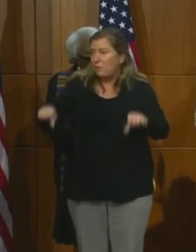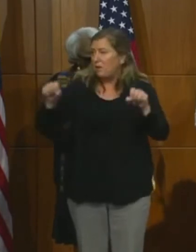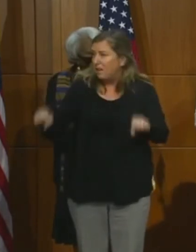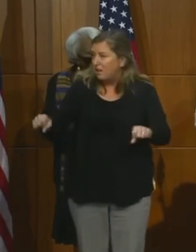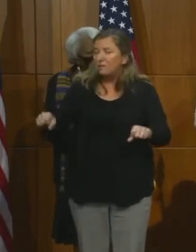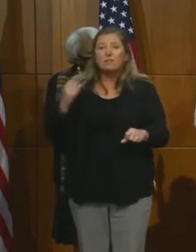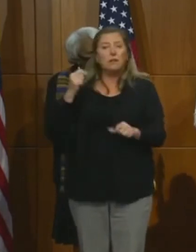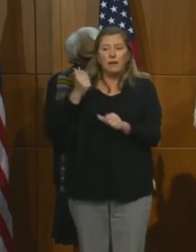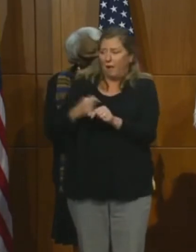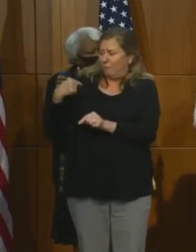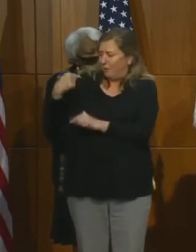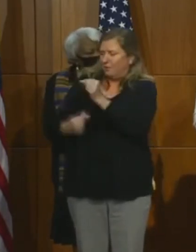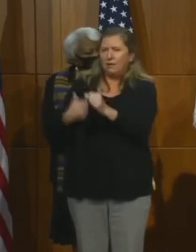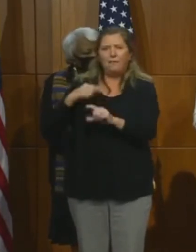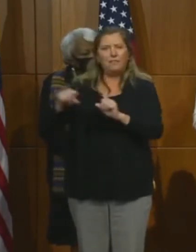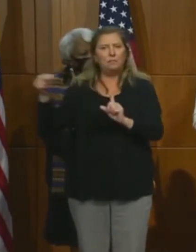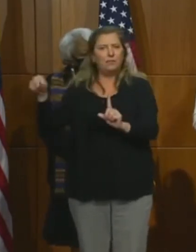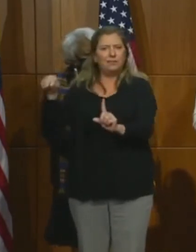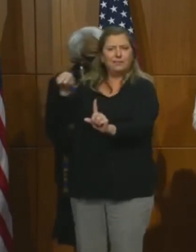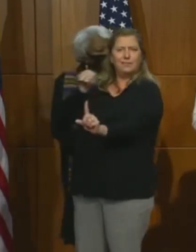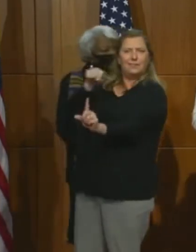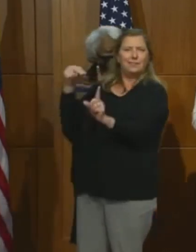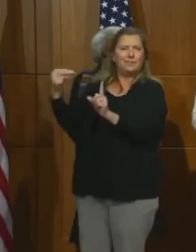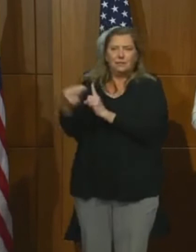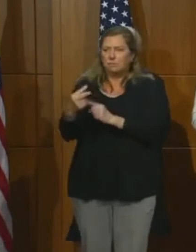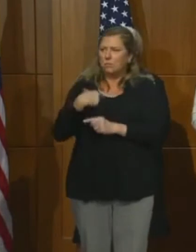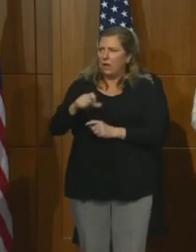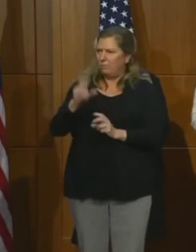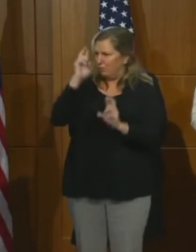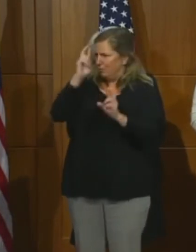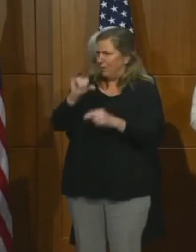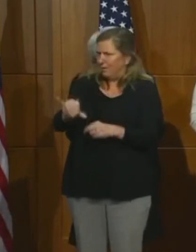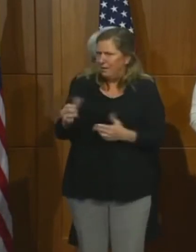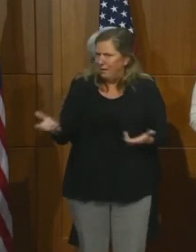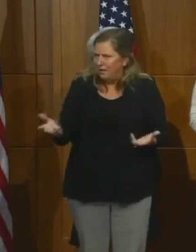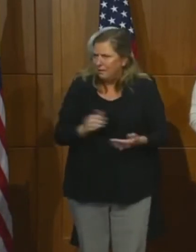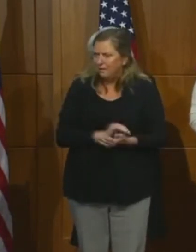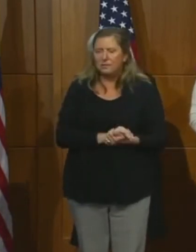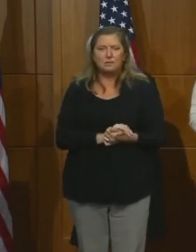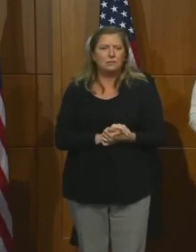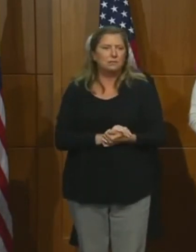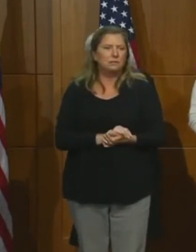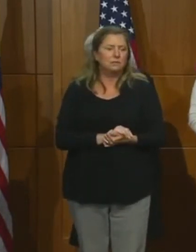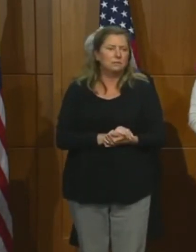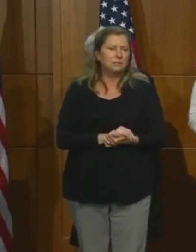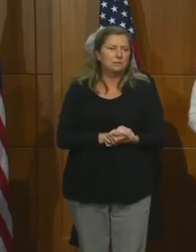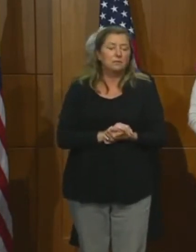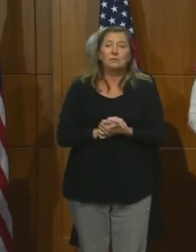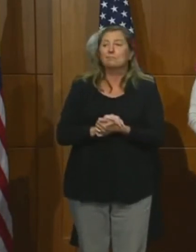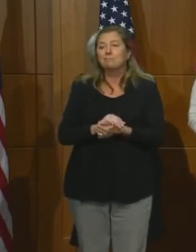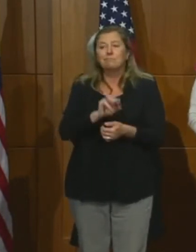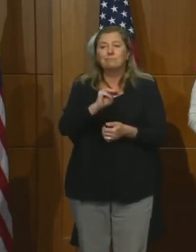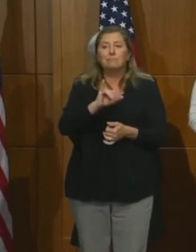Every generation has a different point of view, and I think we all have to respect that. The millennials and the